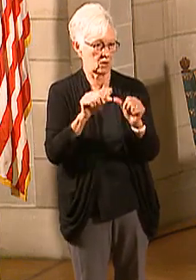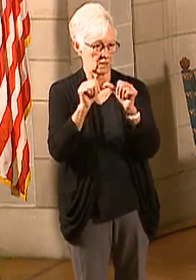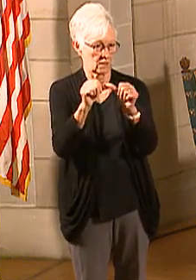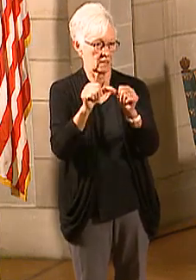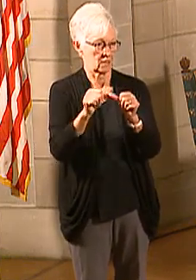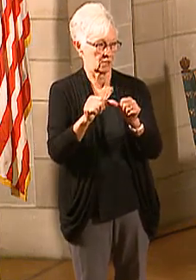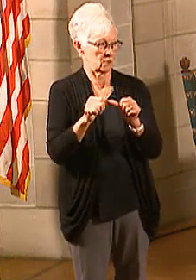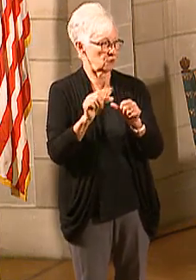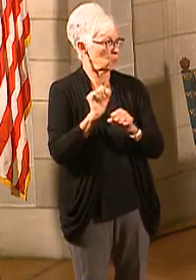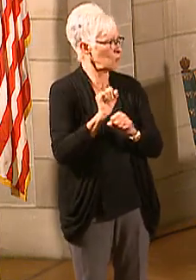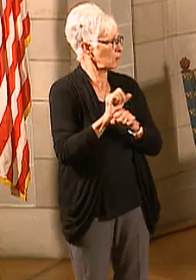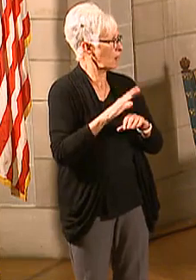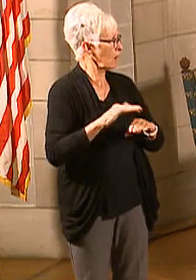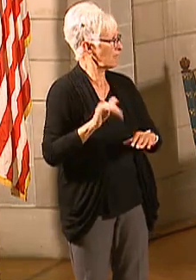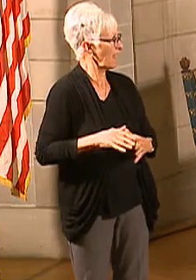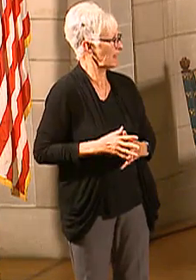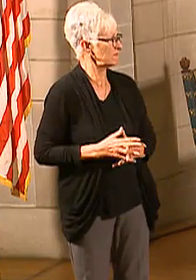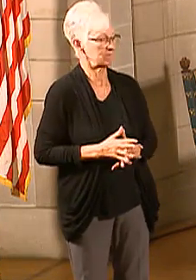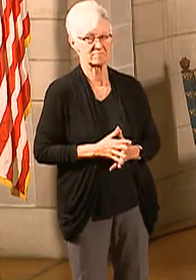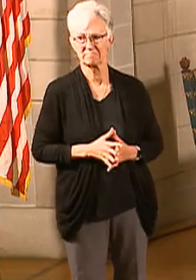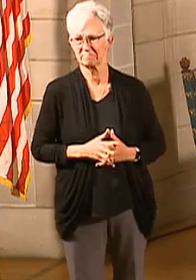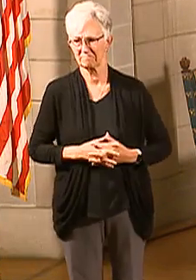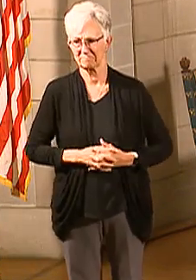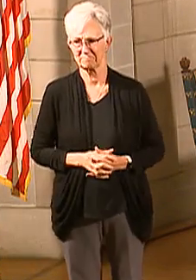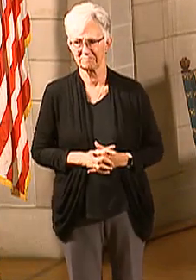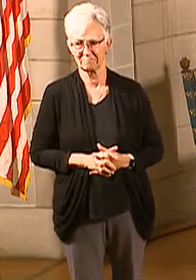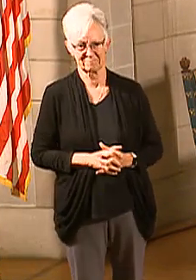Anything else to add, Alger? No, I'm good. Okay.